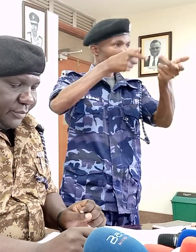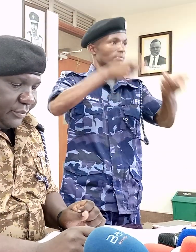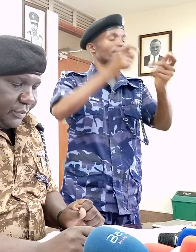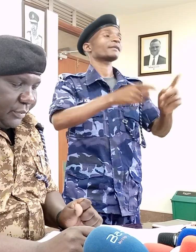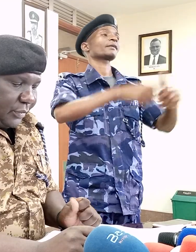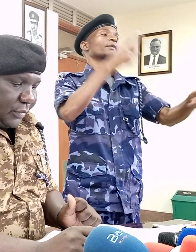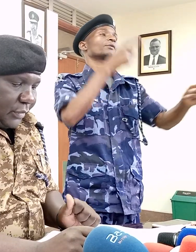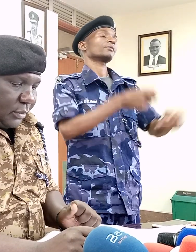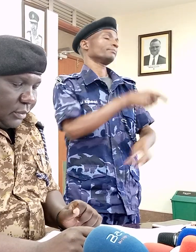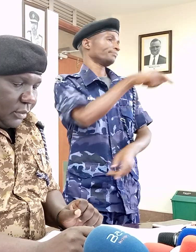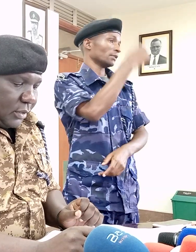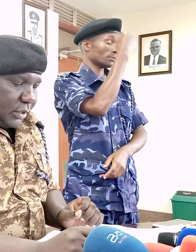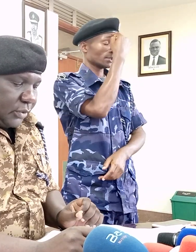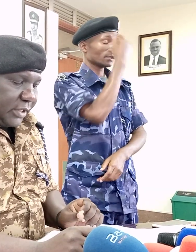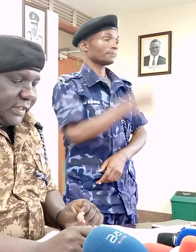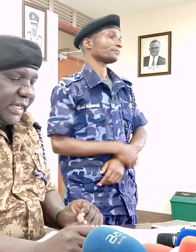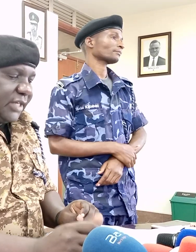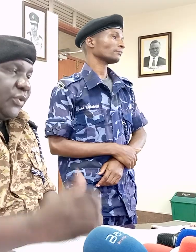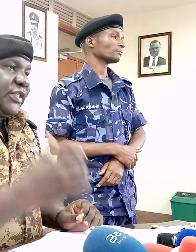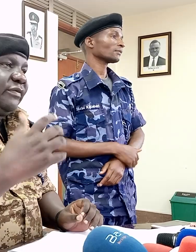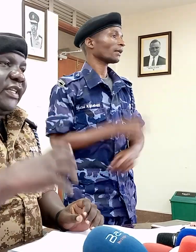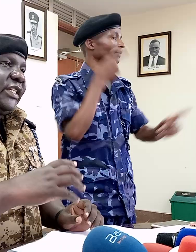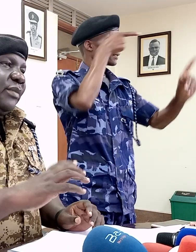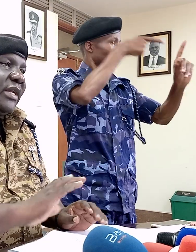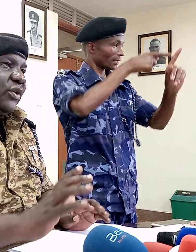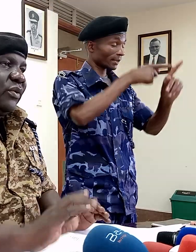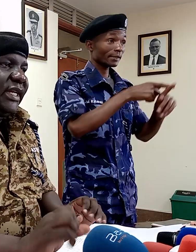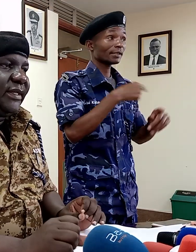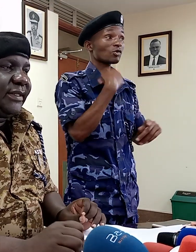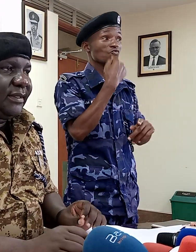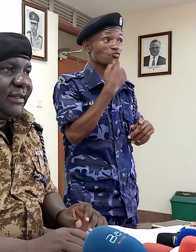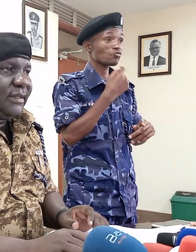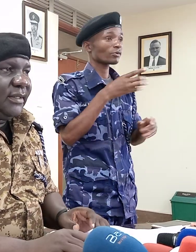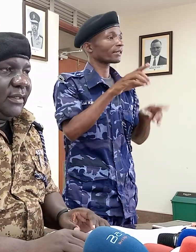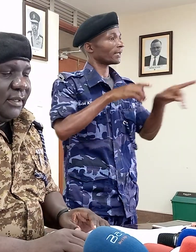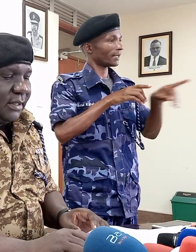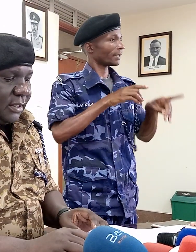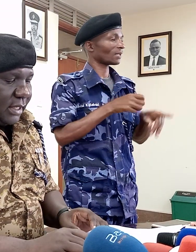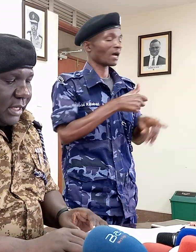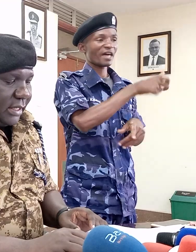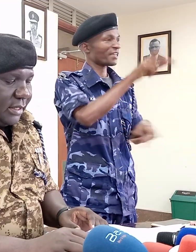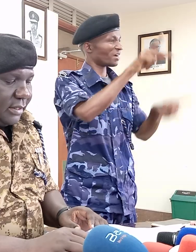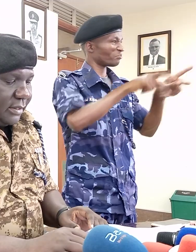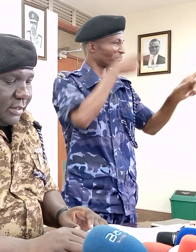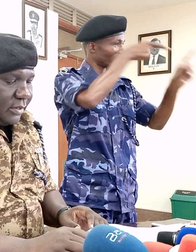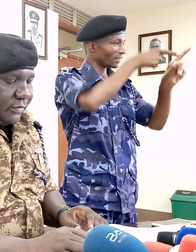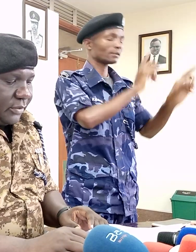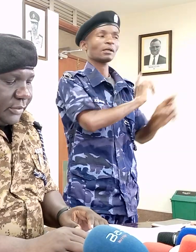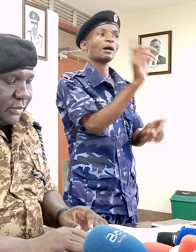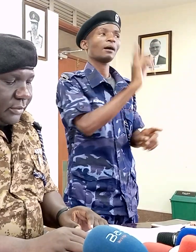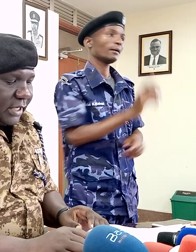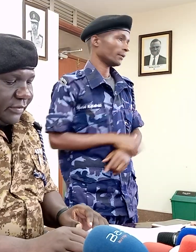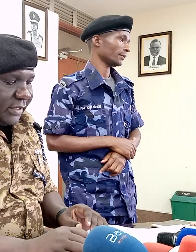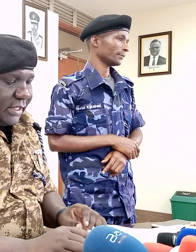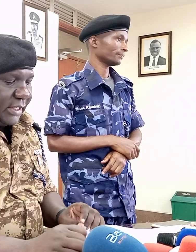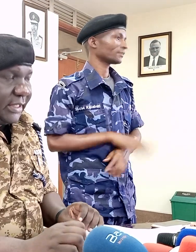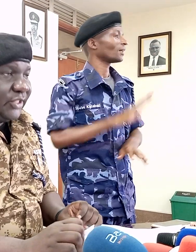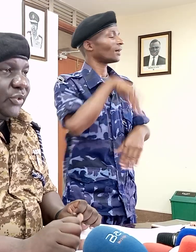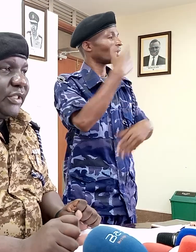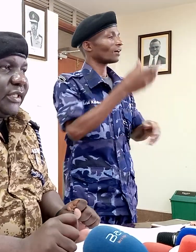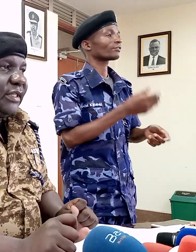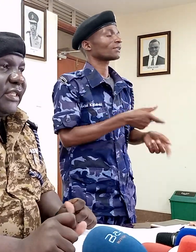him. So his target was the victim and no one else. And of course, after